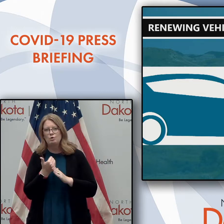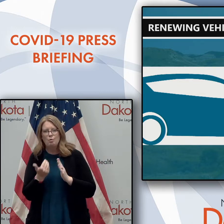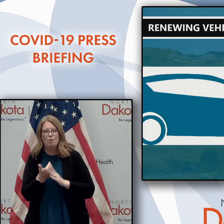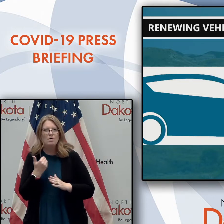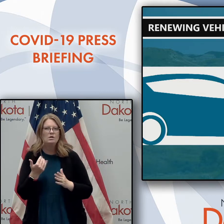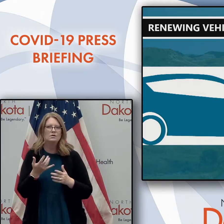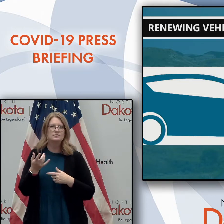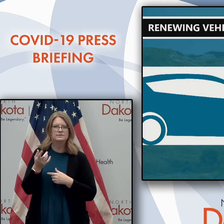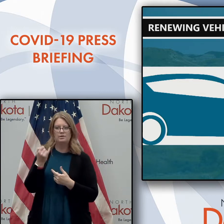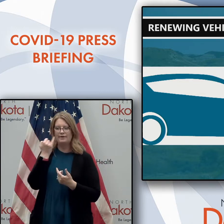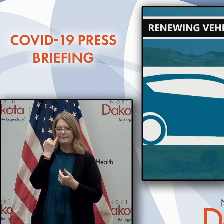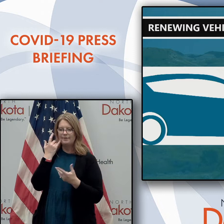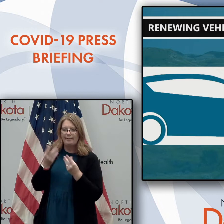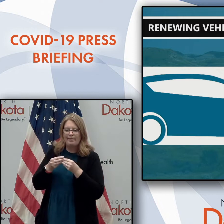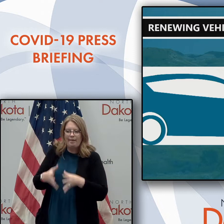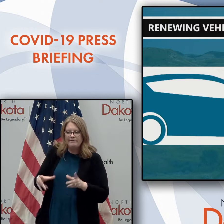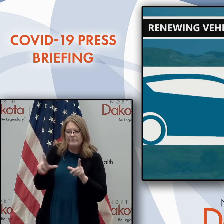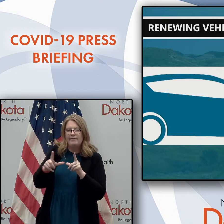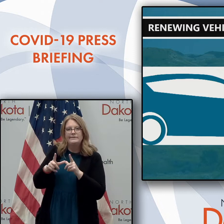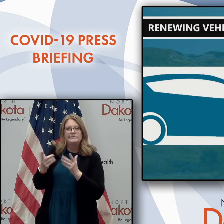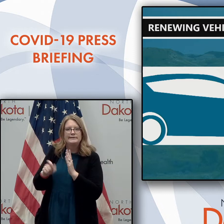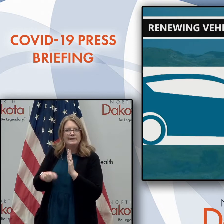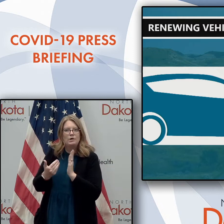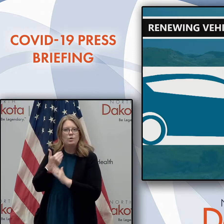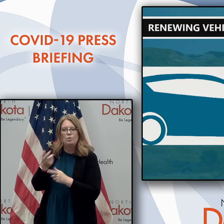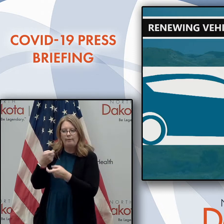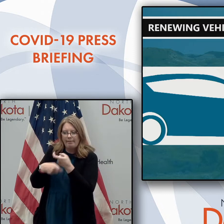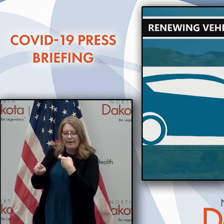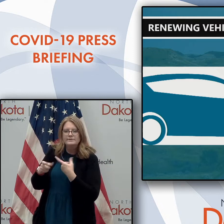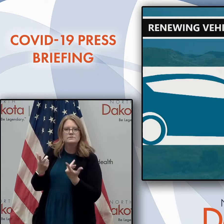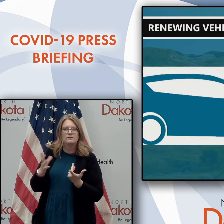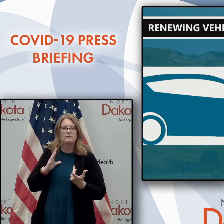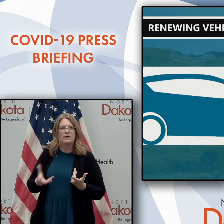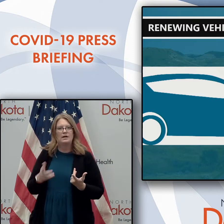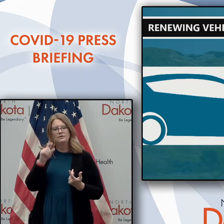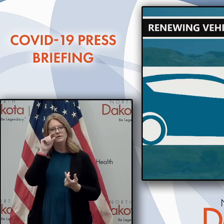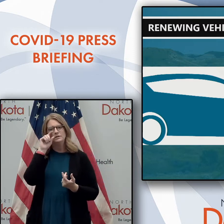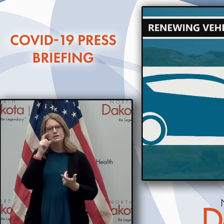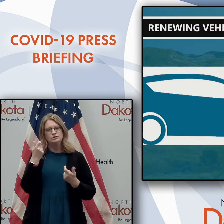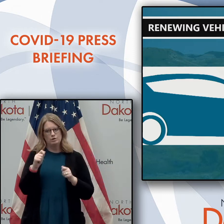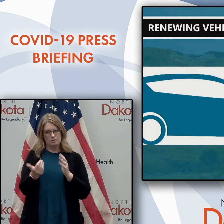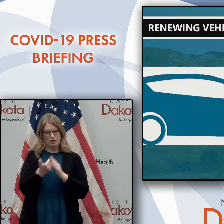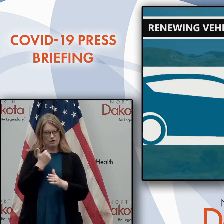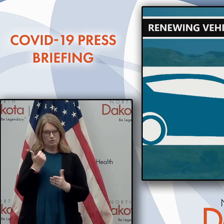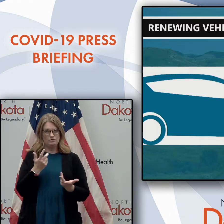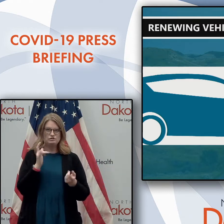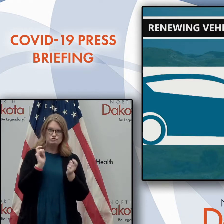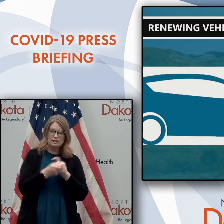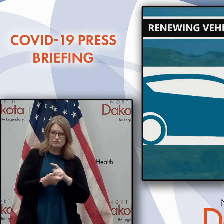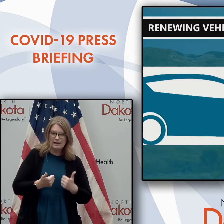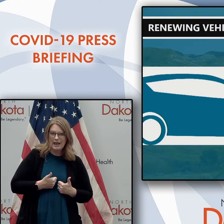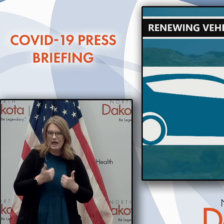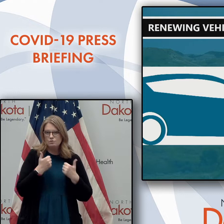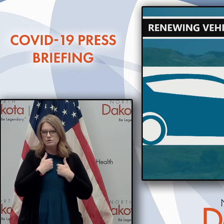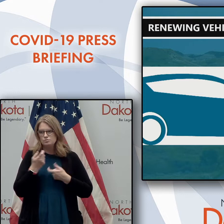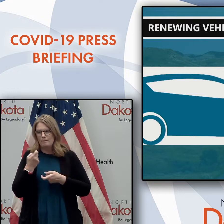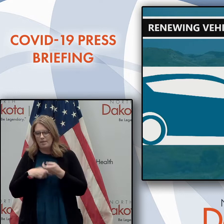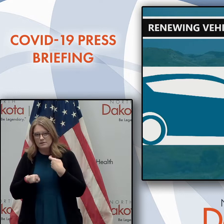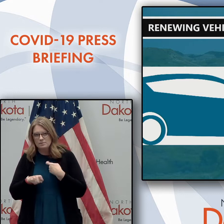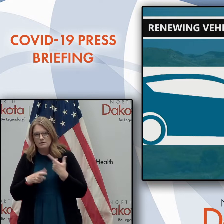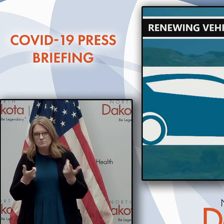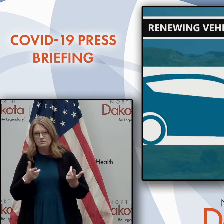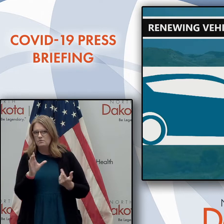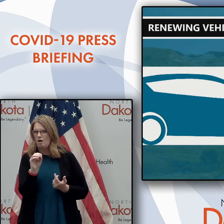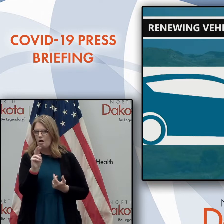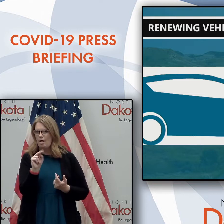replacements, and more, all of those, again, available online. So if all you have is trying to renew it, changing an address, getting a replacement,